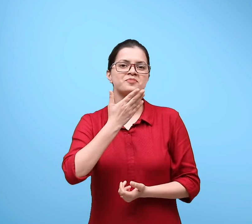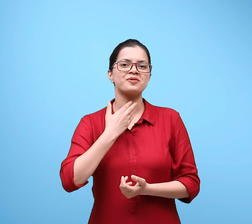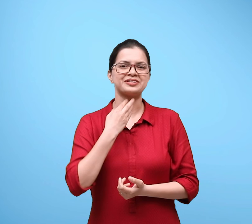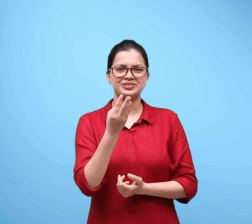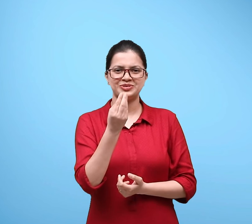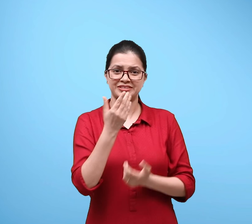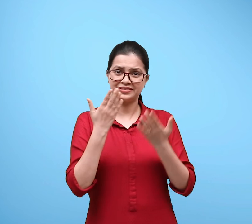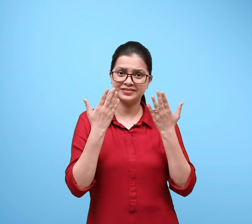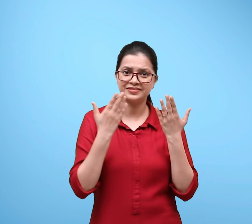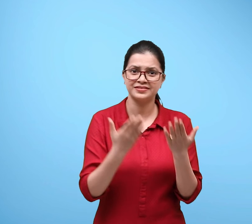sugar,